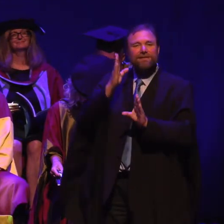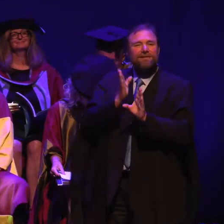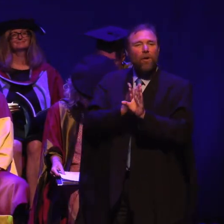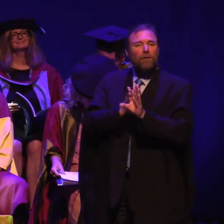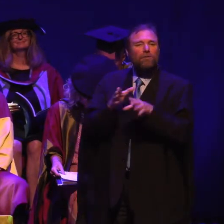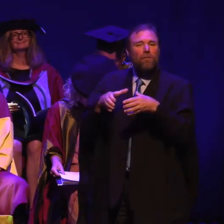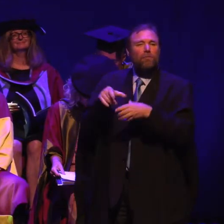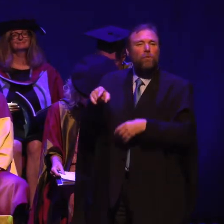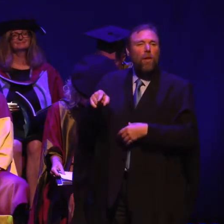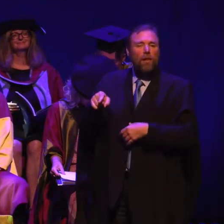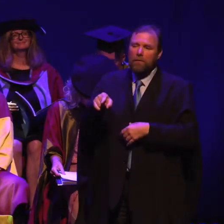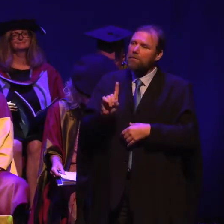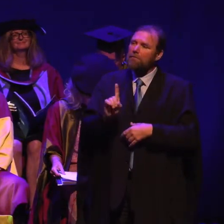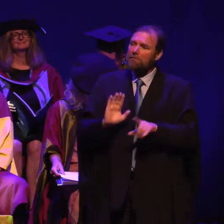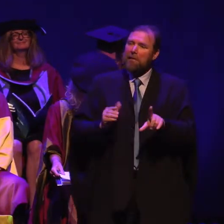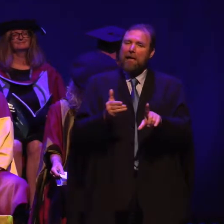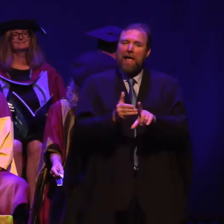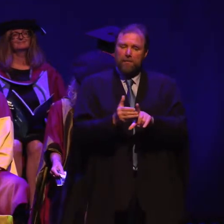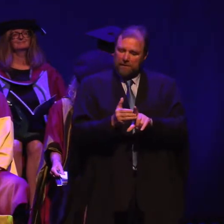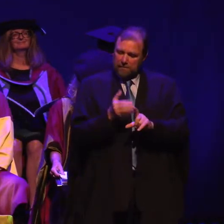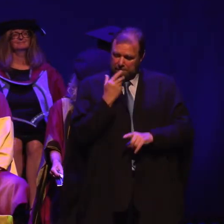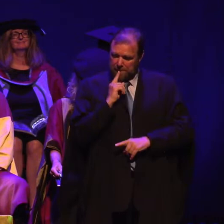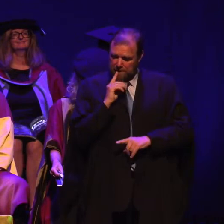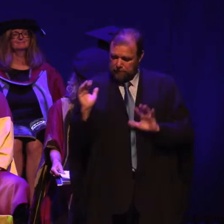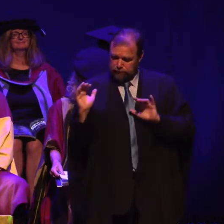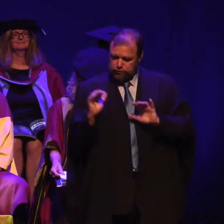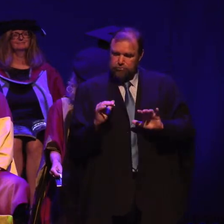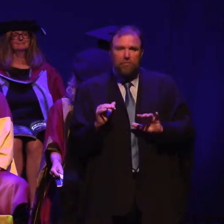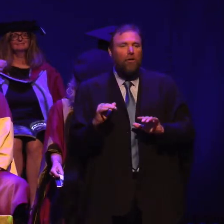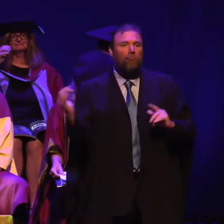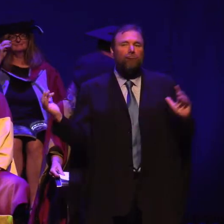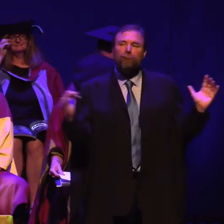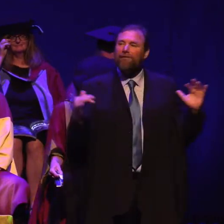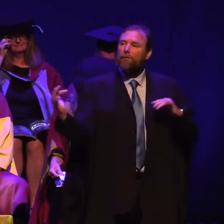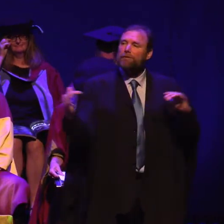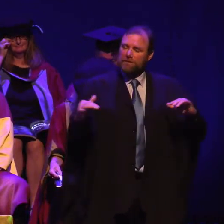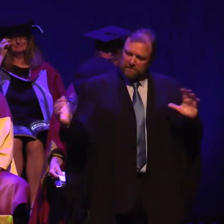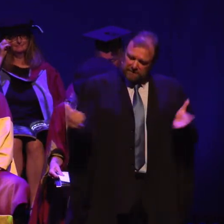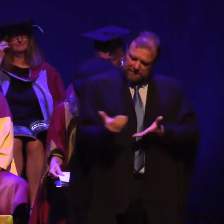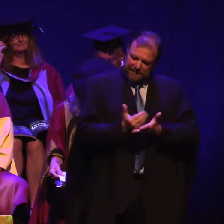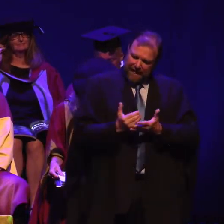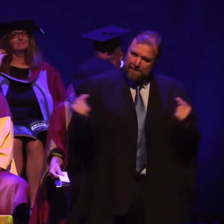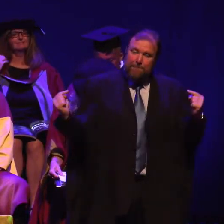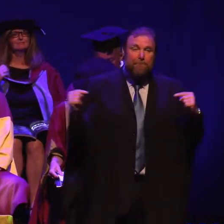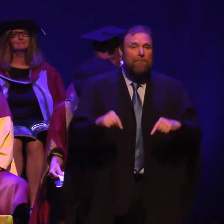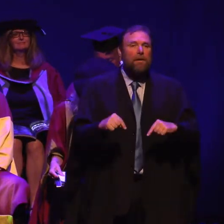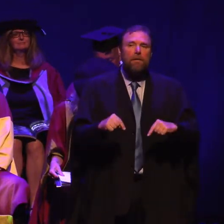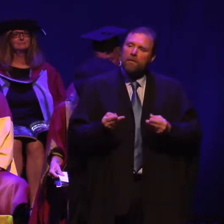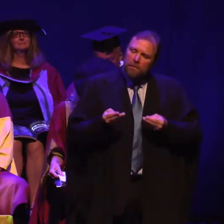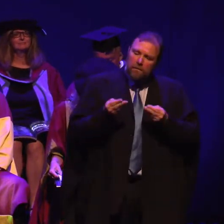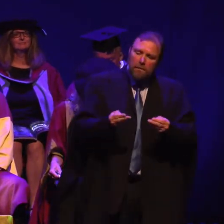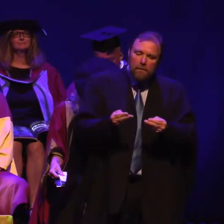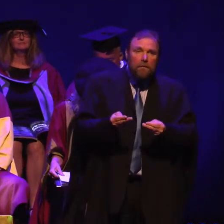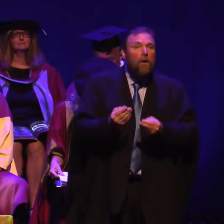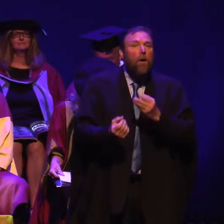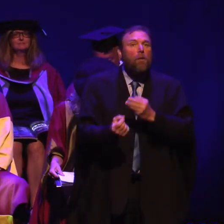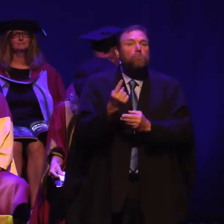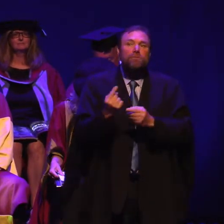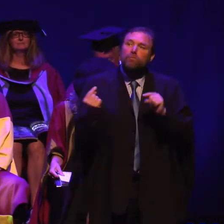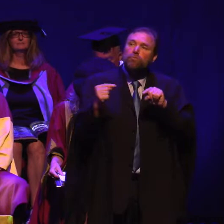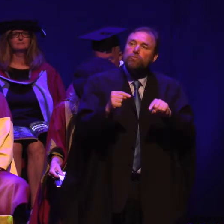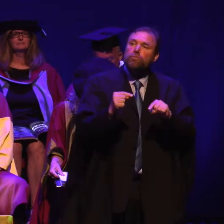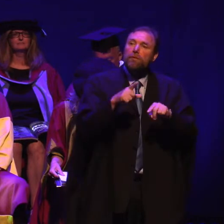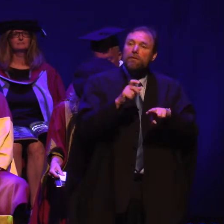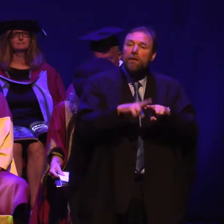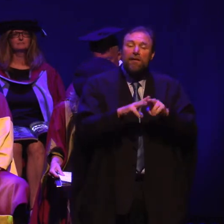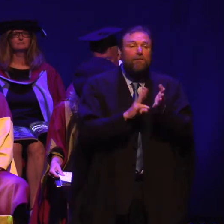for asylum seekers and refugees, giving learners the opportunity to come to campus and